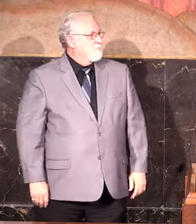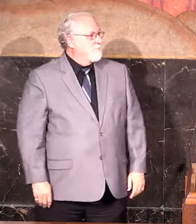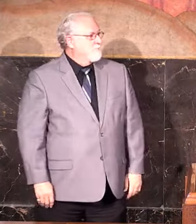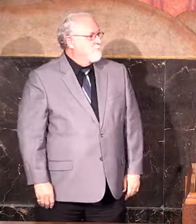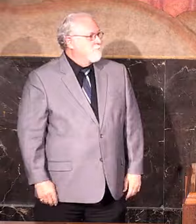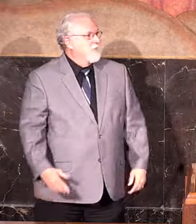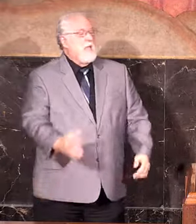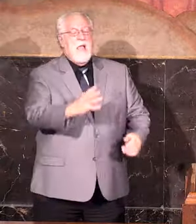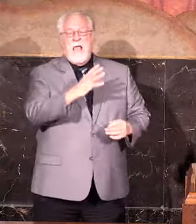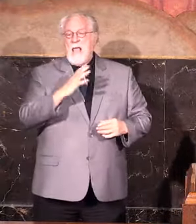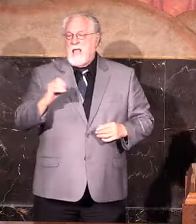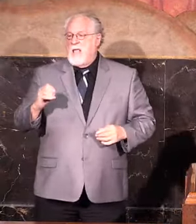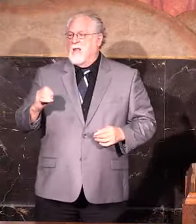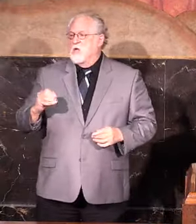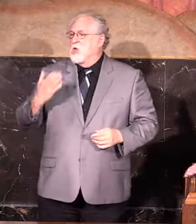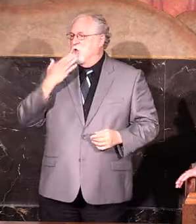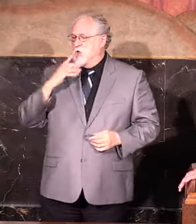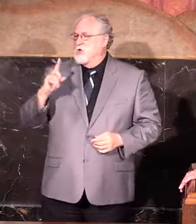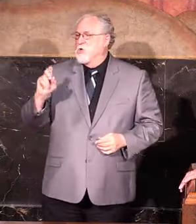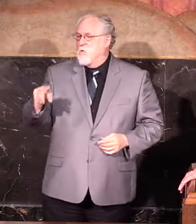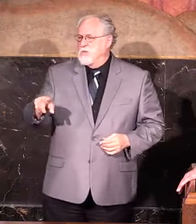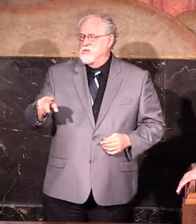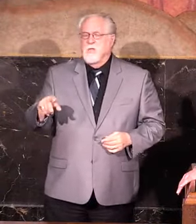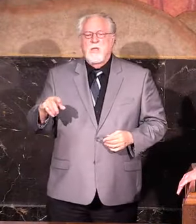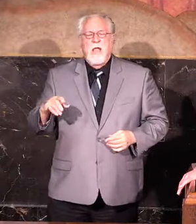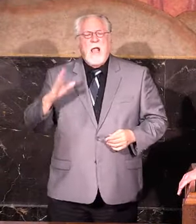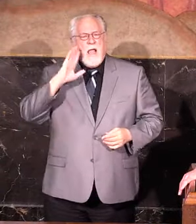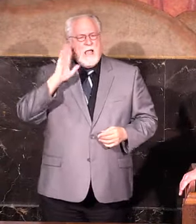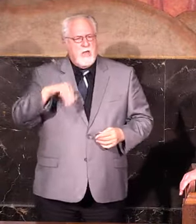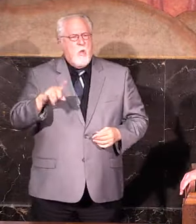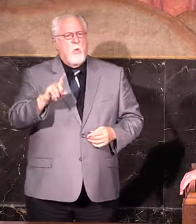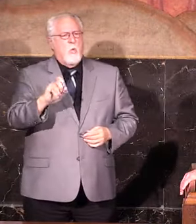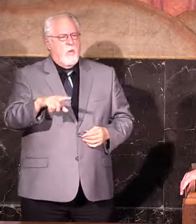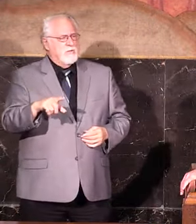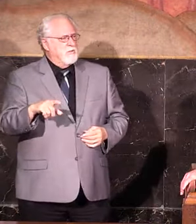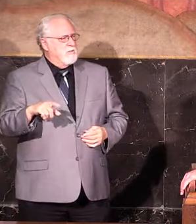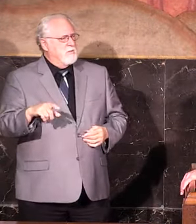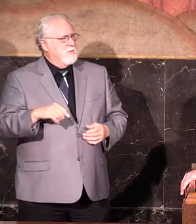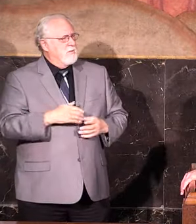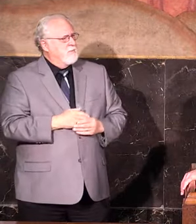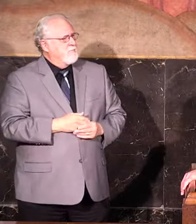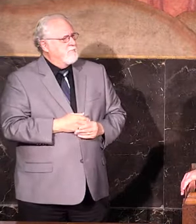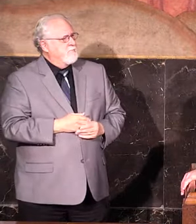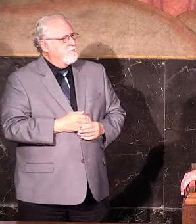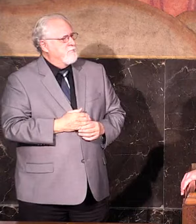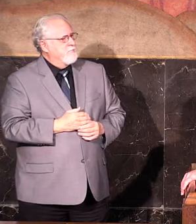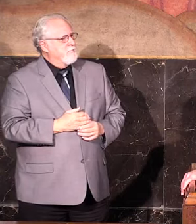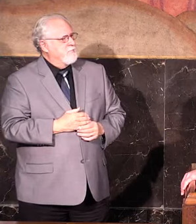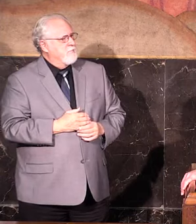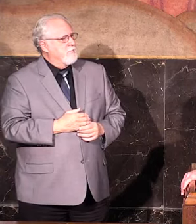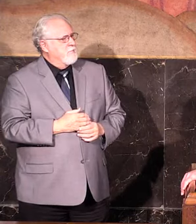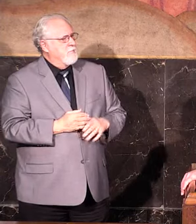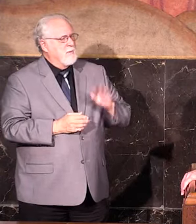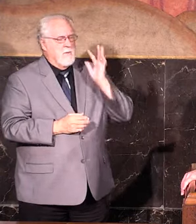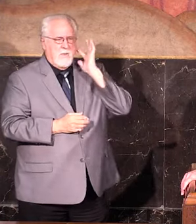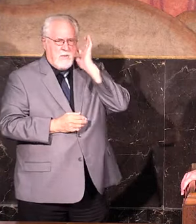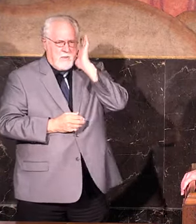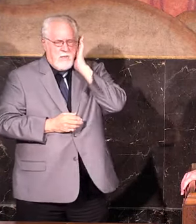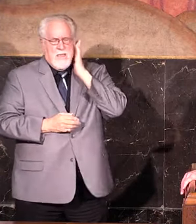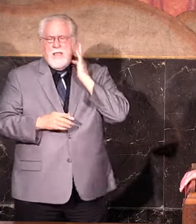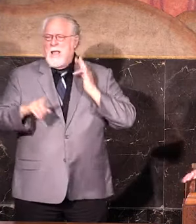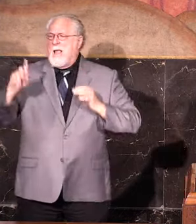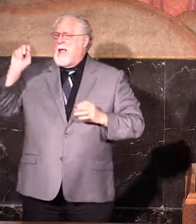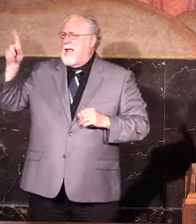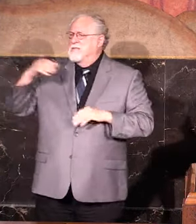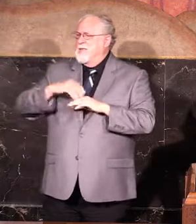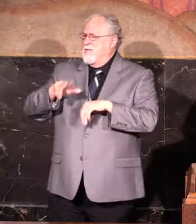Yeah, and I think that's a good question. I know that question was put to someone at the national level the other